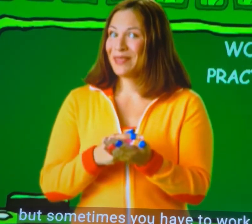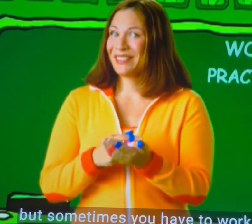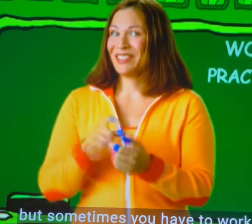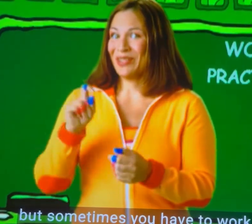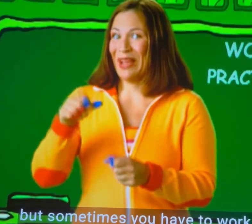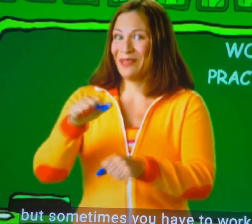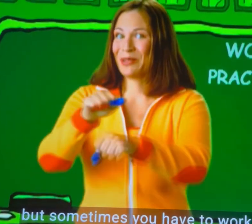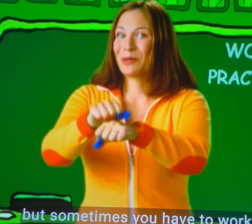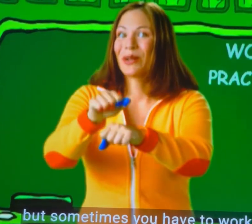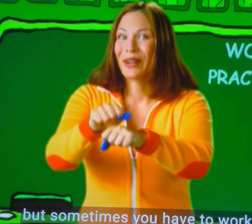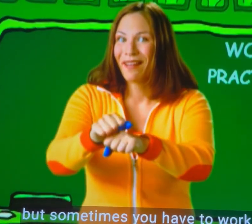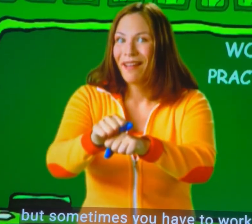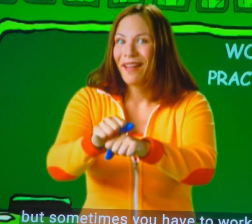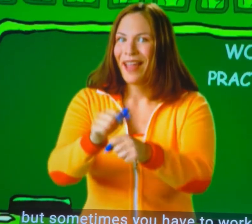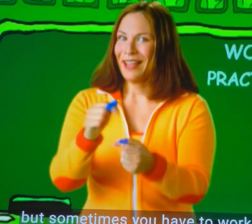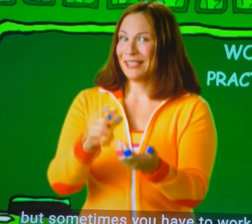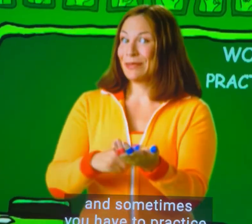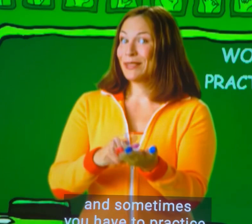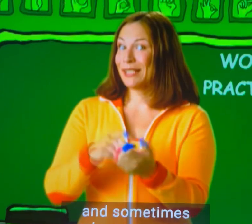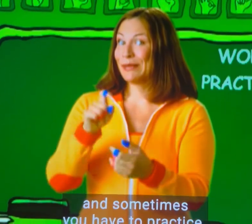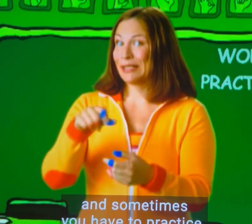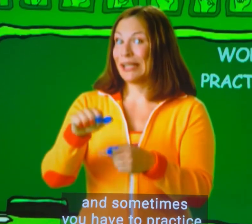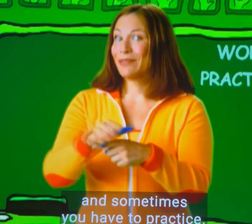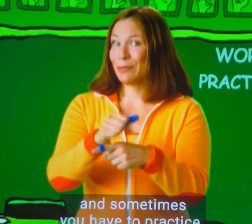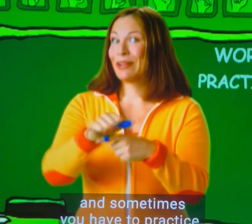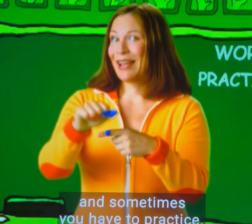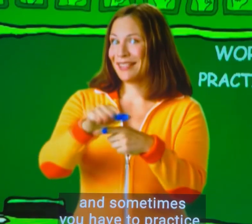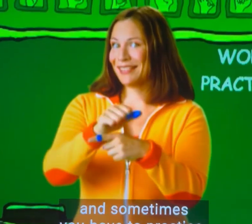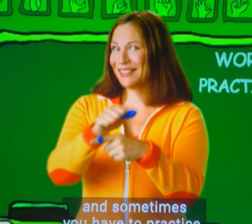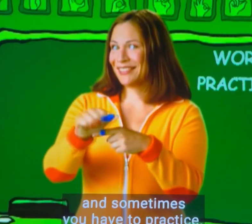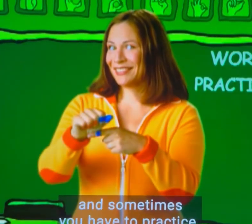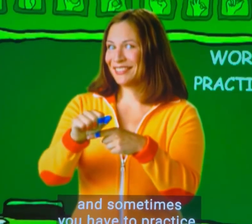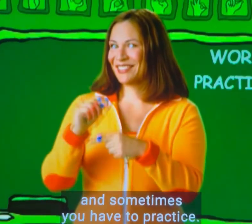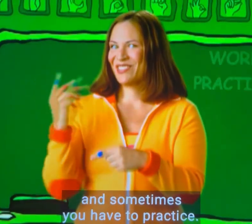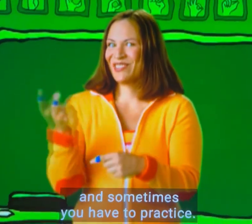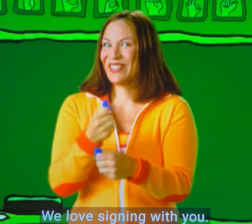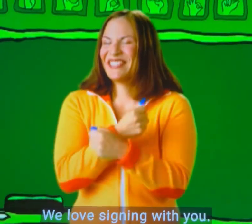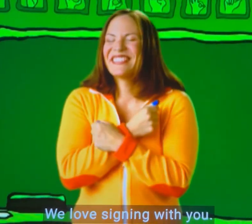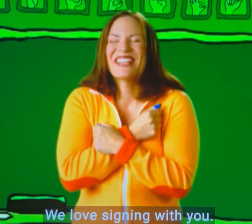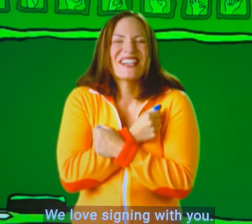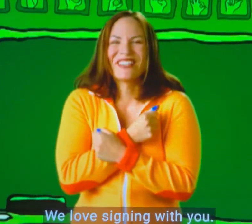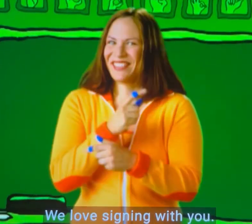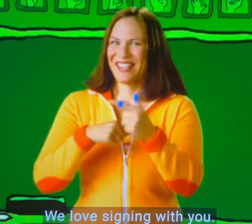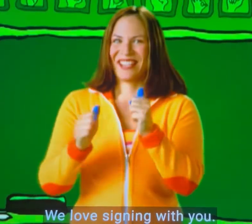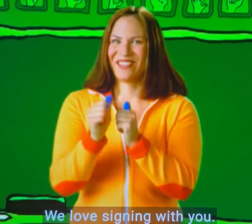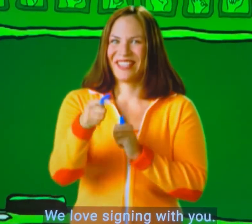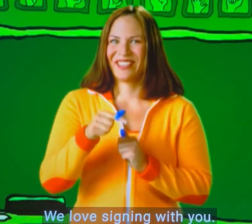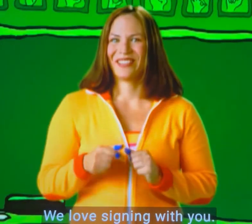you have to work and sometimes you have to practice. We love signing with you.